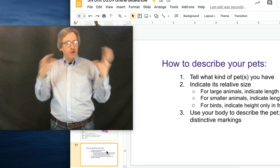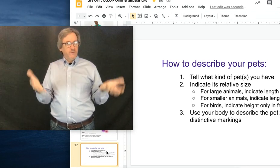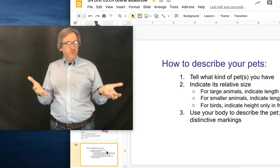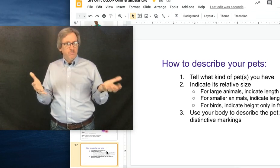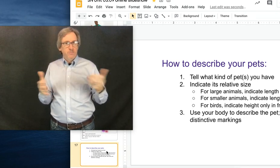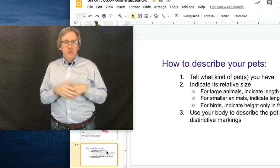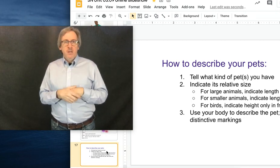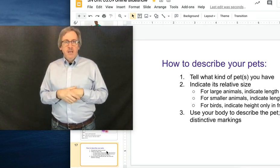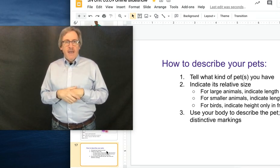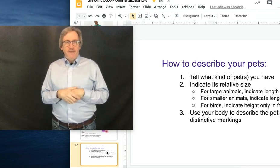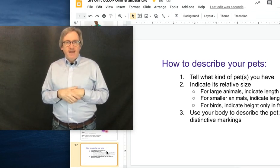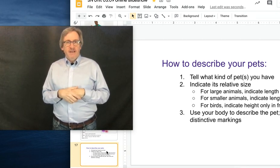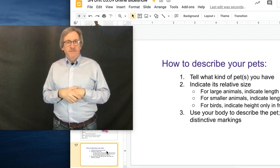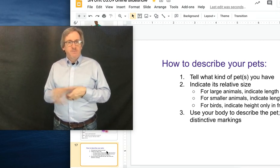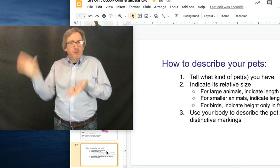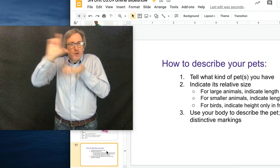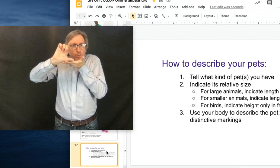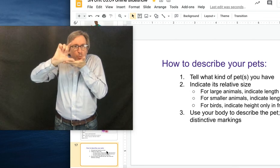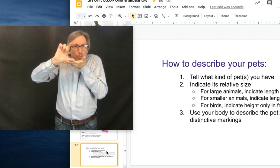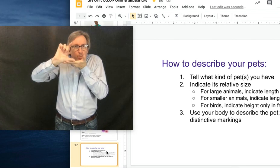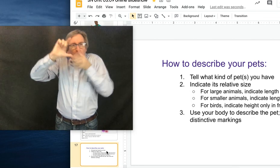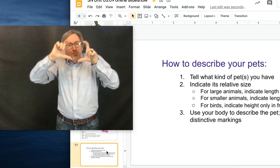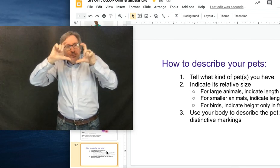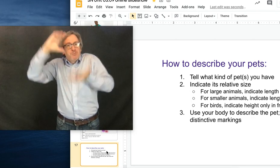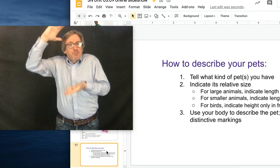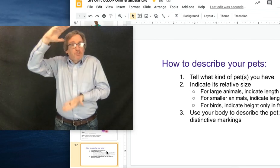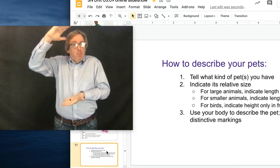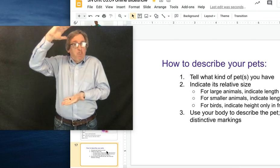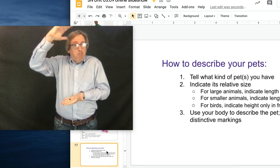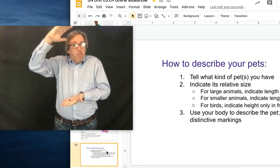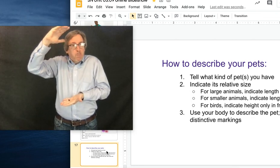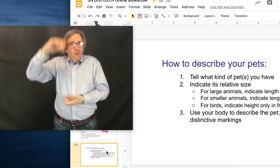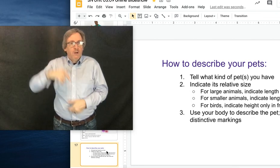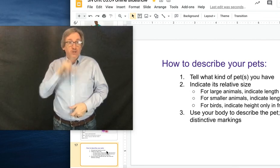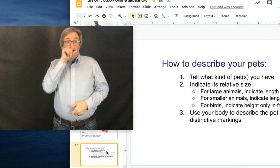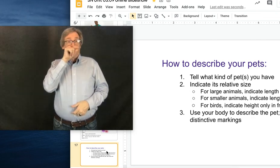show it in front of you, and then if it's a bird,